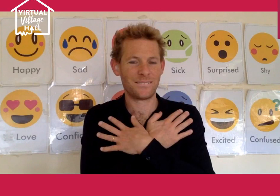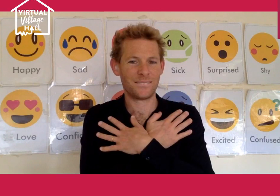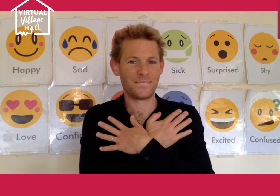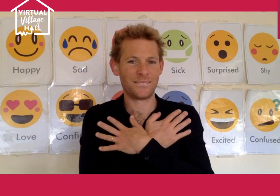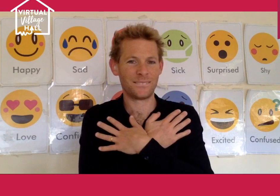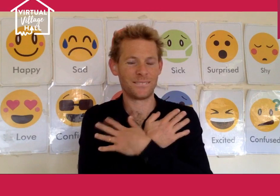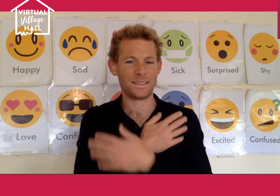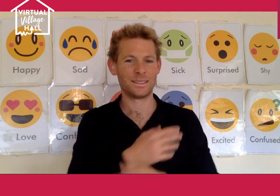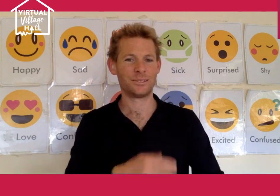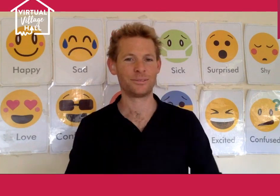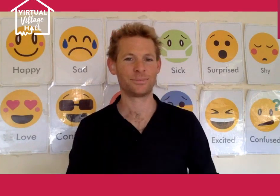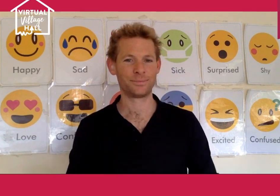Love.